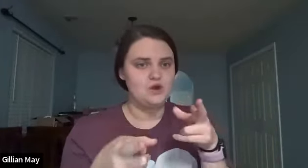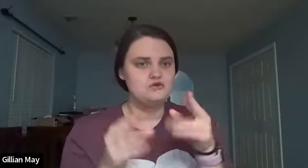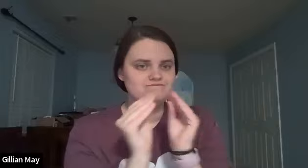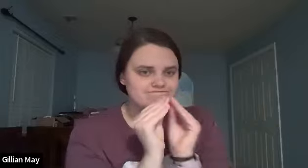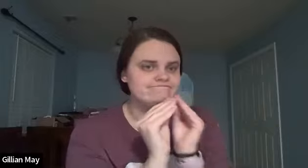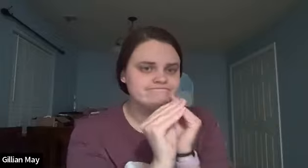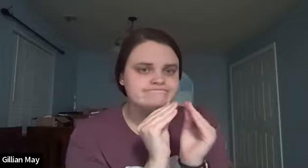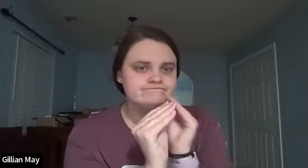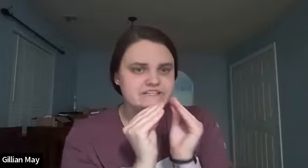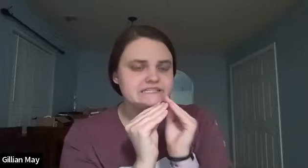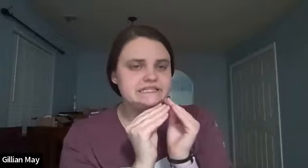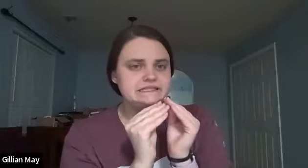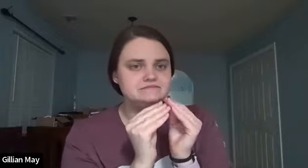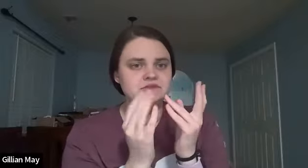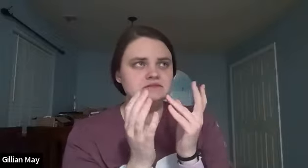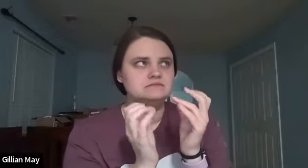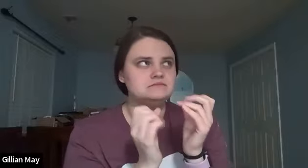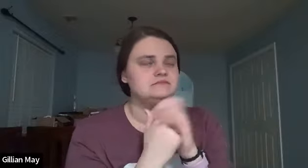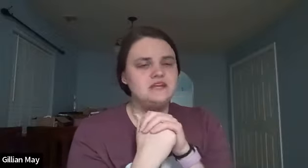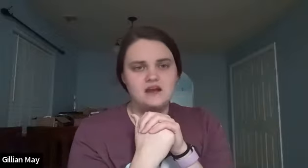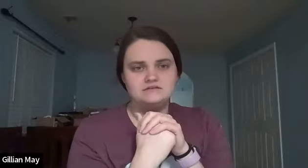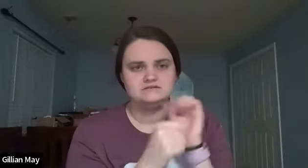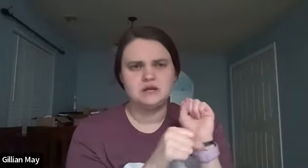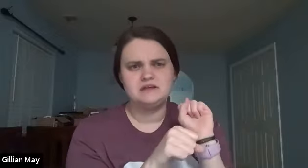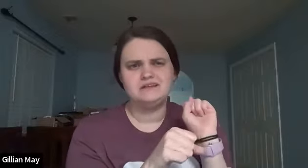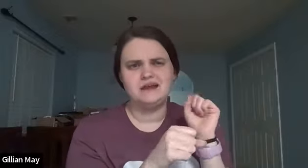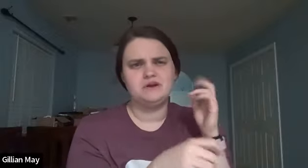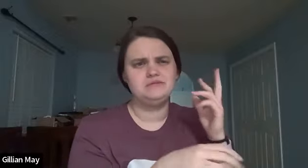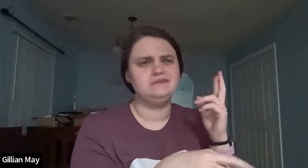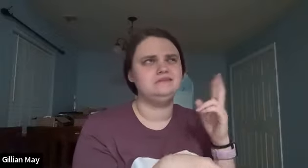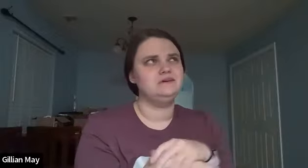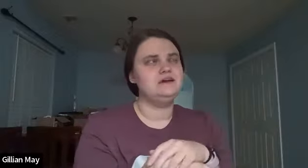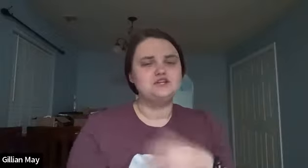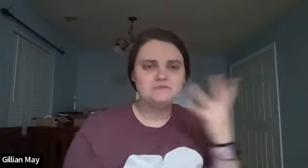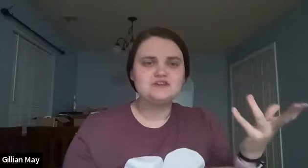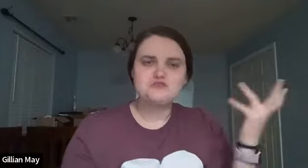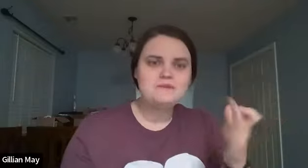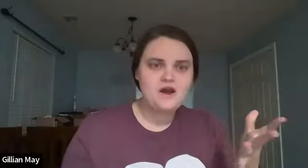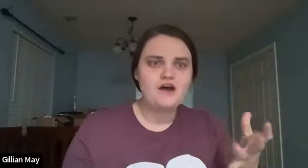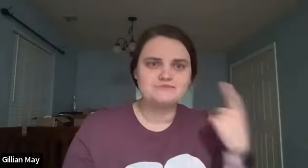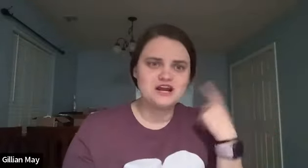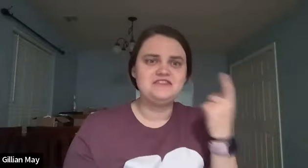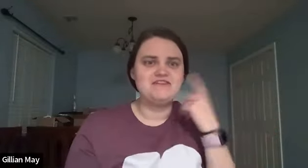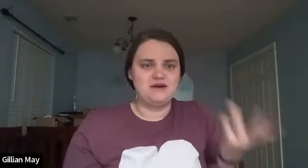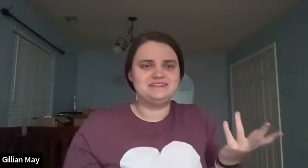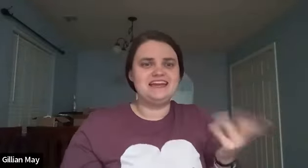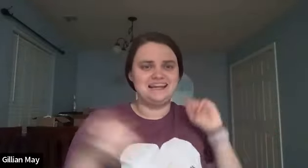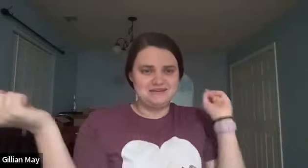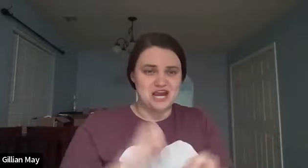road fixing. Yeah, probably like you're throwing me off. I'm trying to think of how I was saying. I keep changing